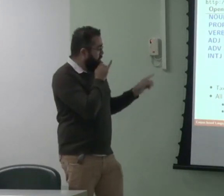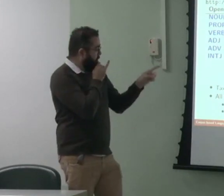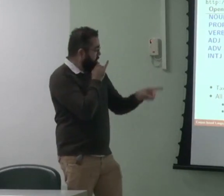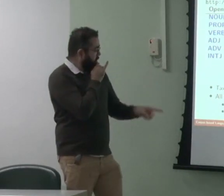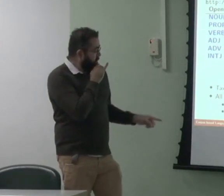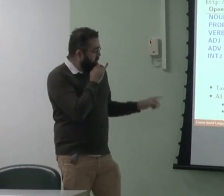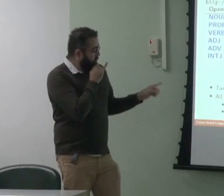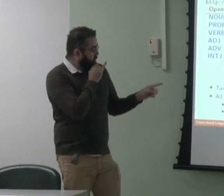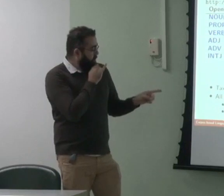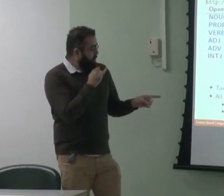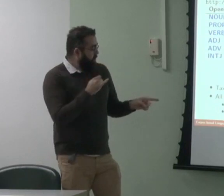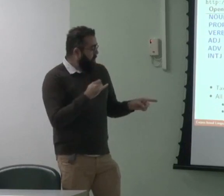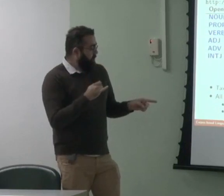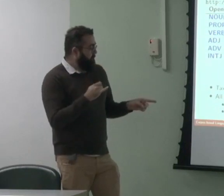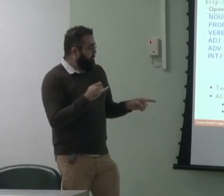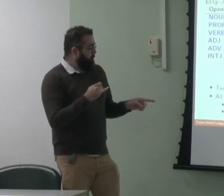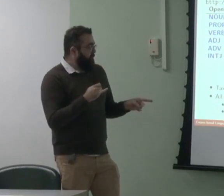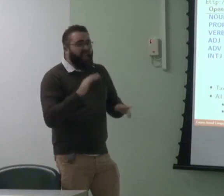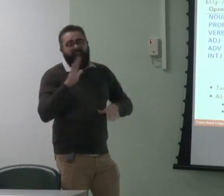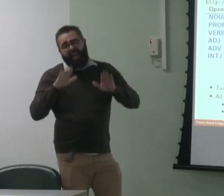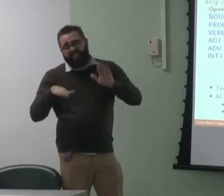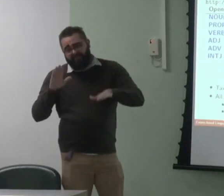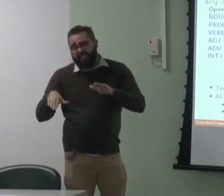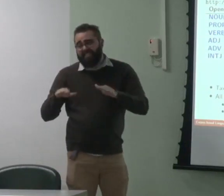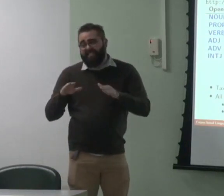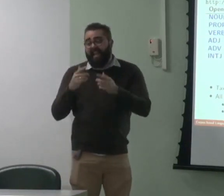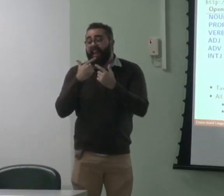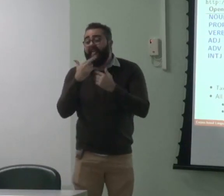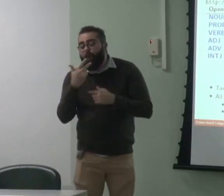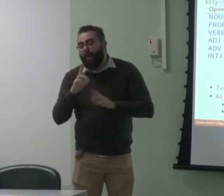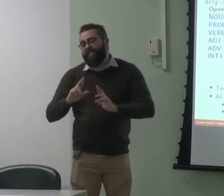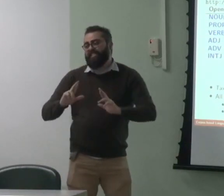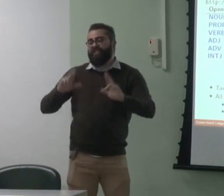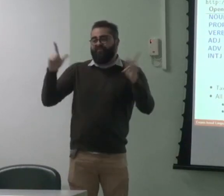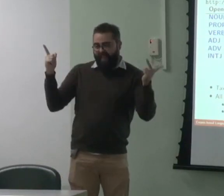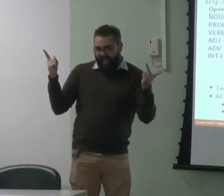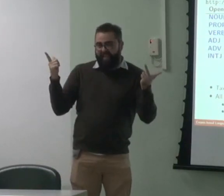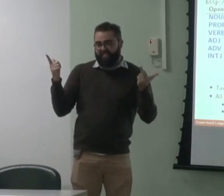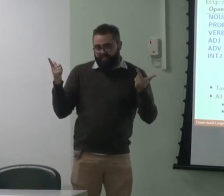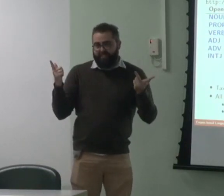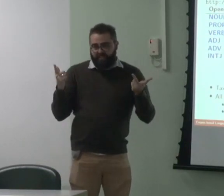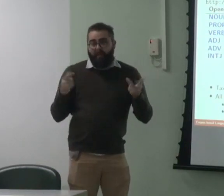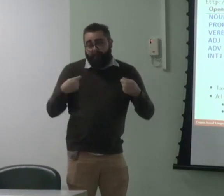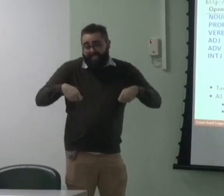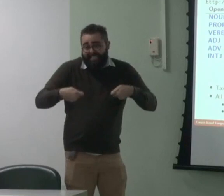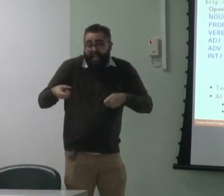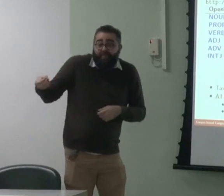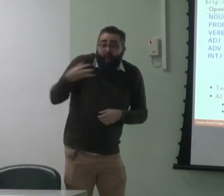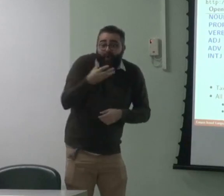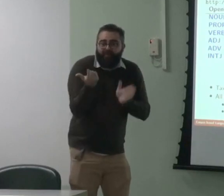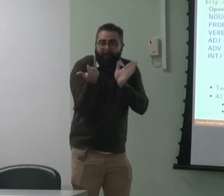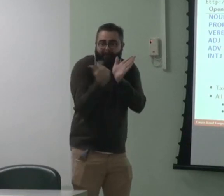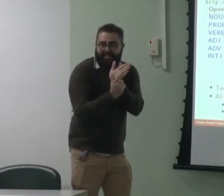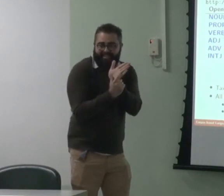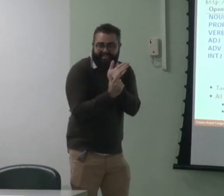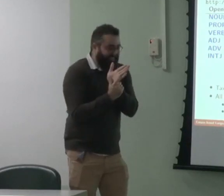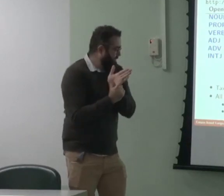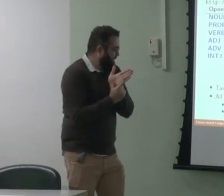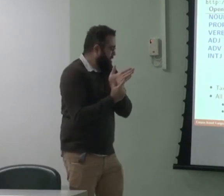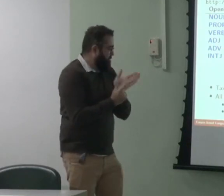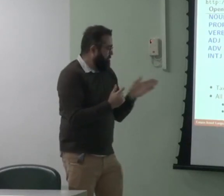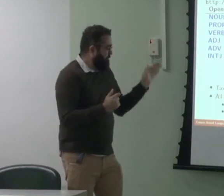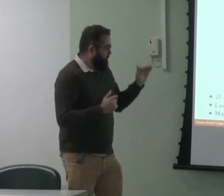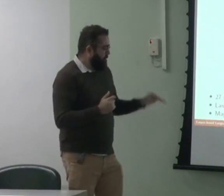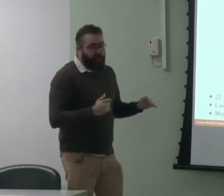finer distinctions inside the category if needed for that language. And for